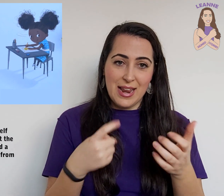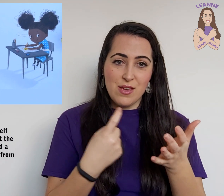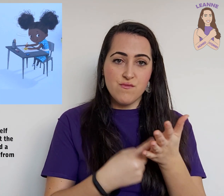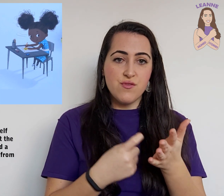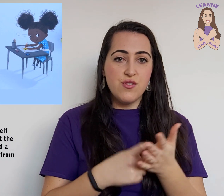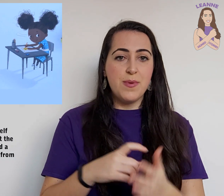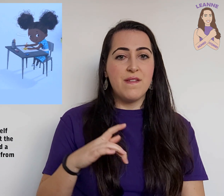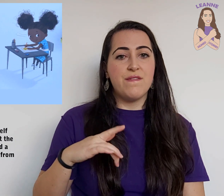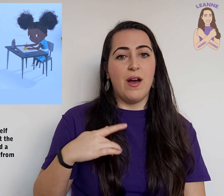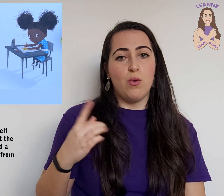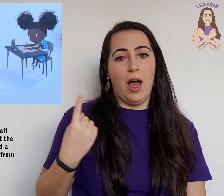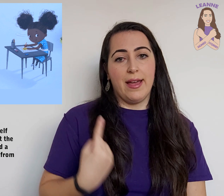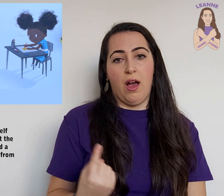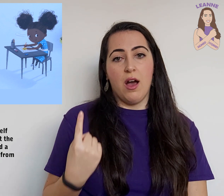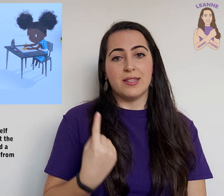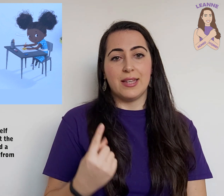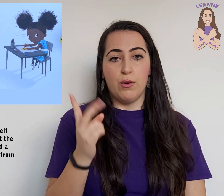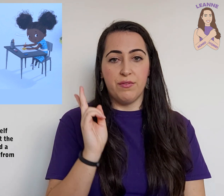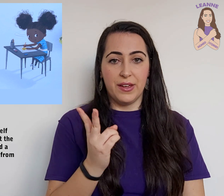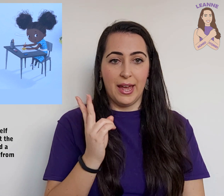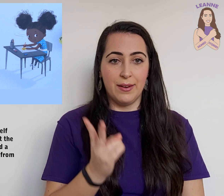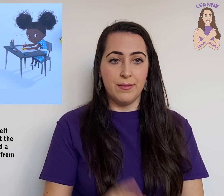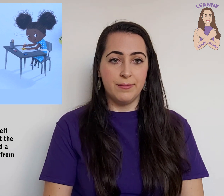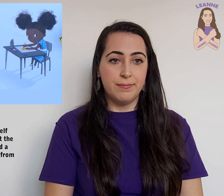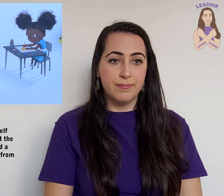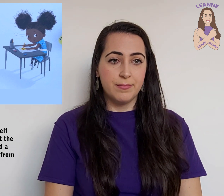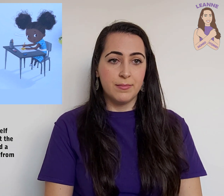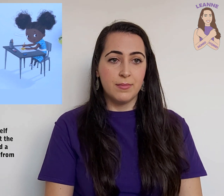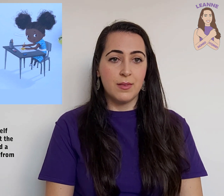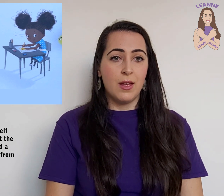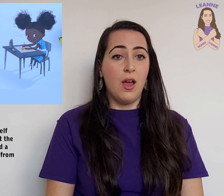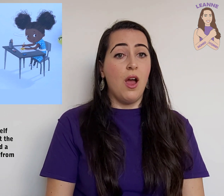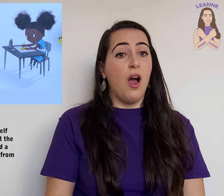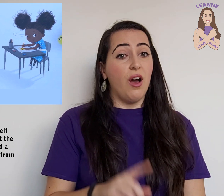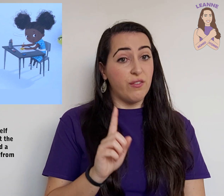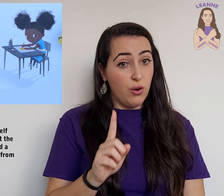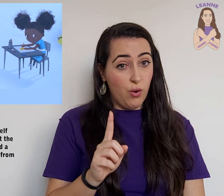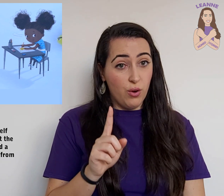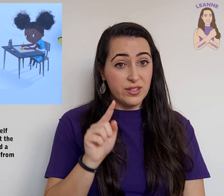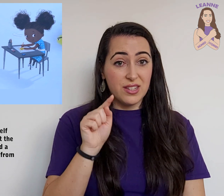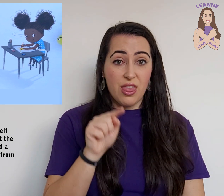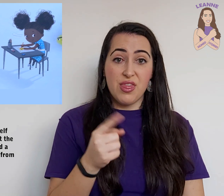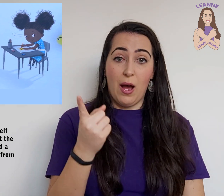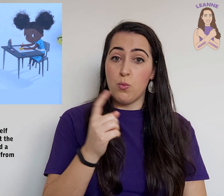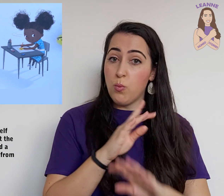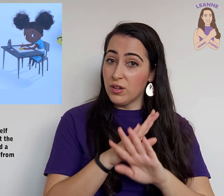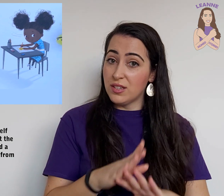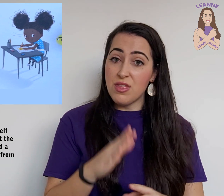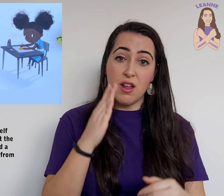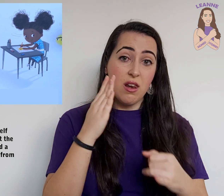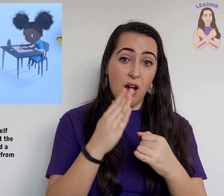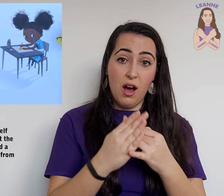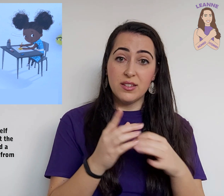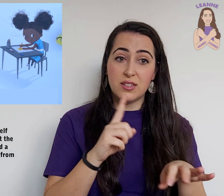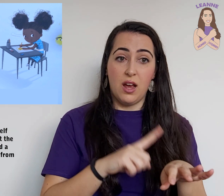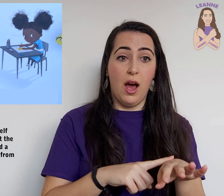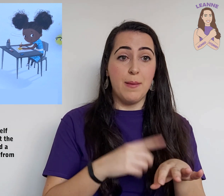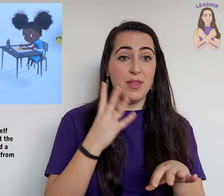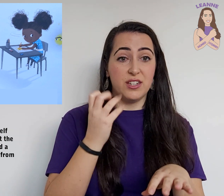Finally, Ruby felt like herself again. Of course, that wasn't the last time that